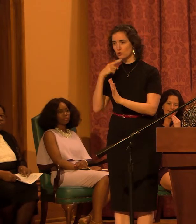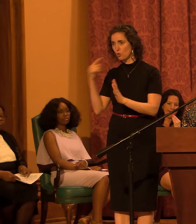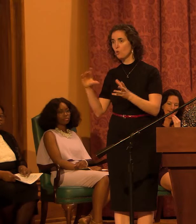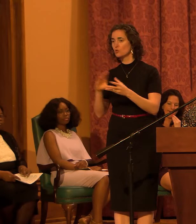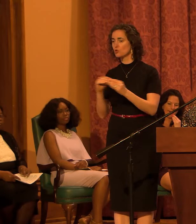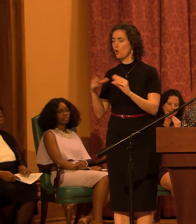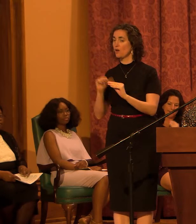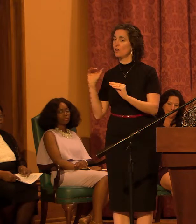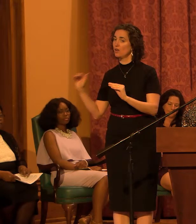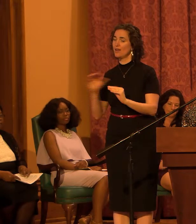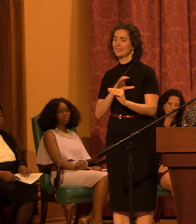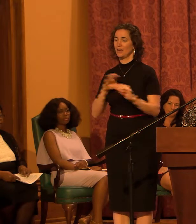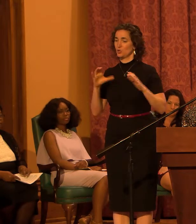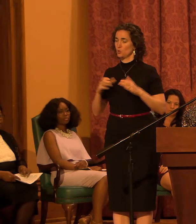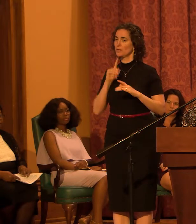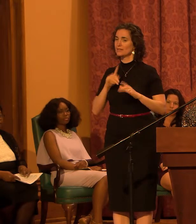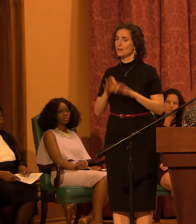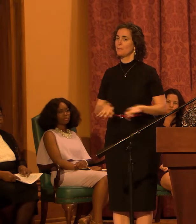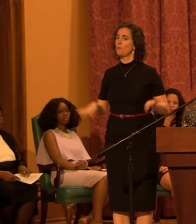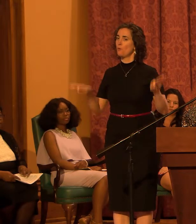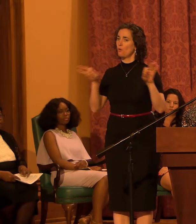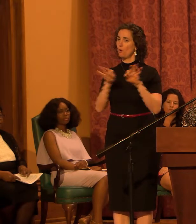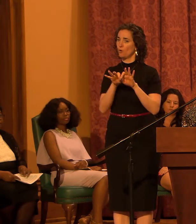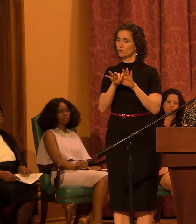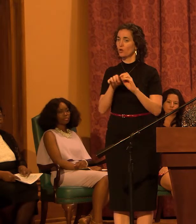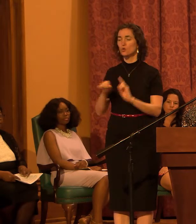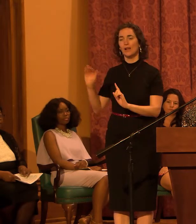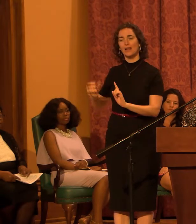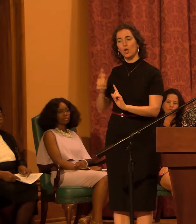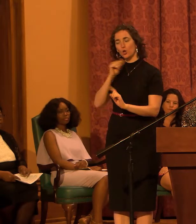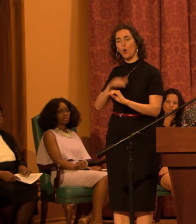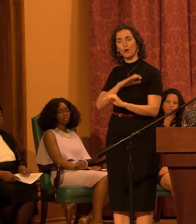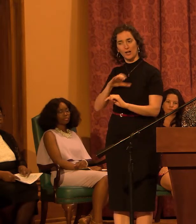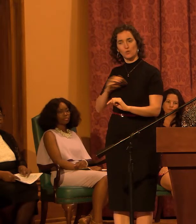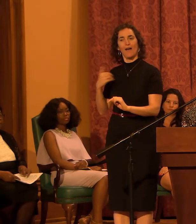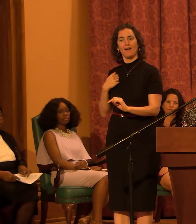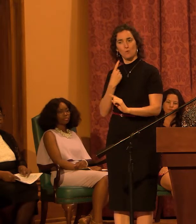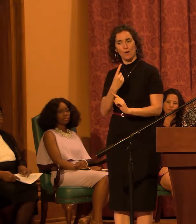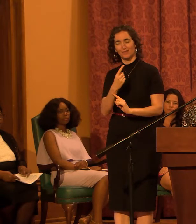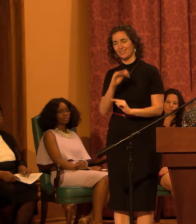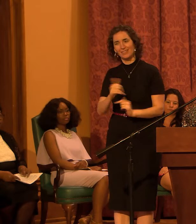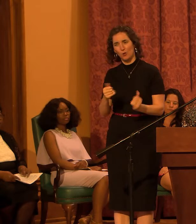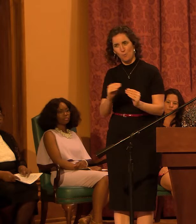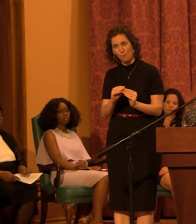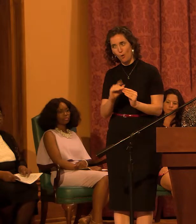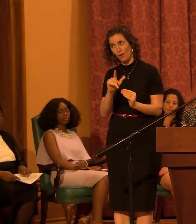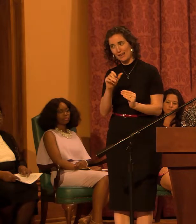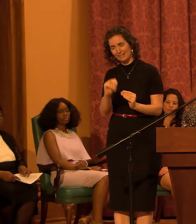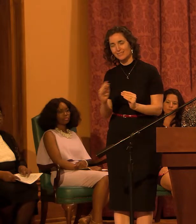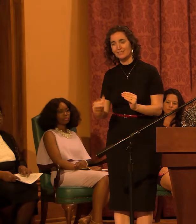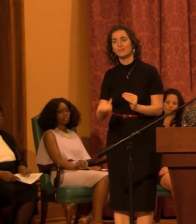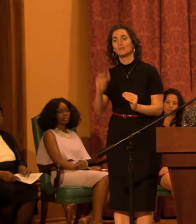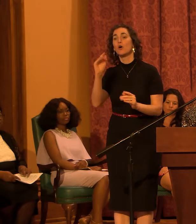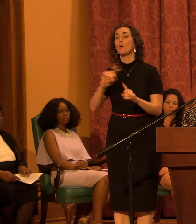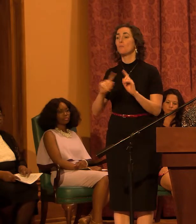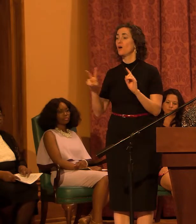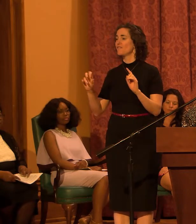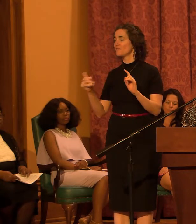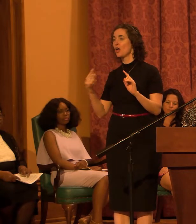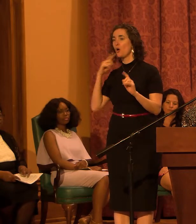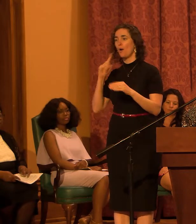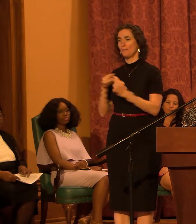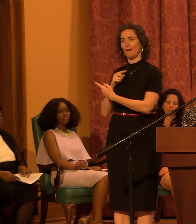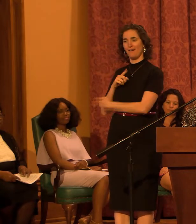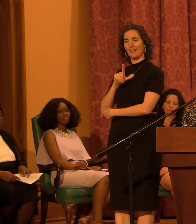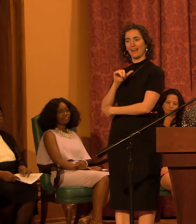of how important the council was and how there was a little girl on the council as well. Well, she's not little anymore, Lillian. But Vivian heard about